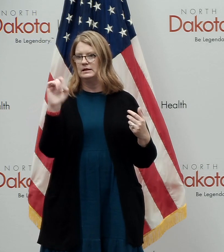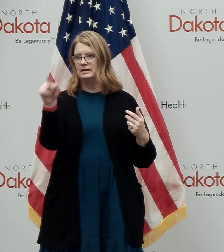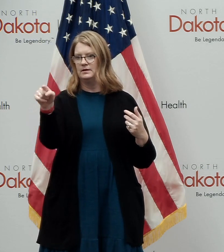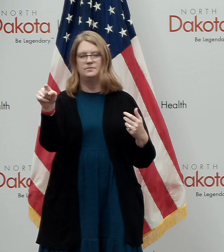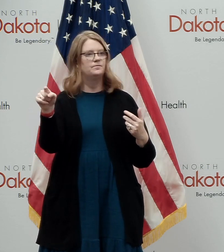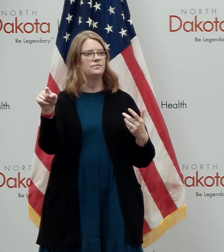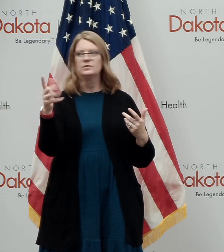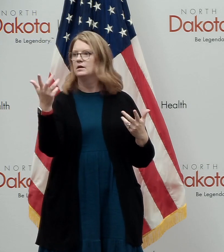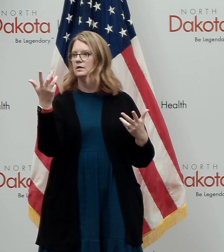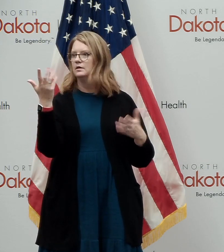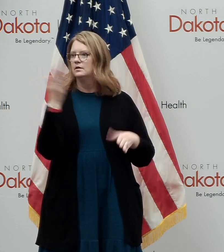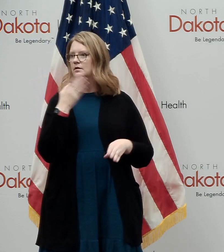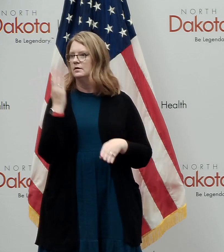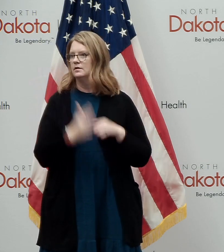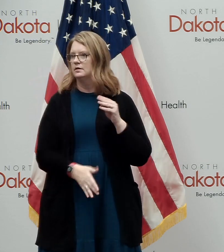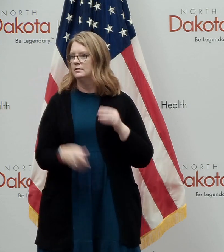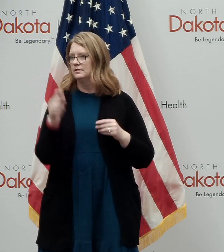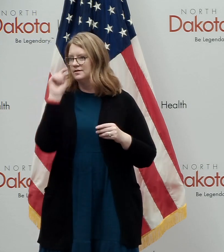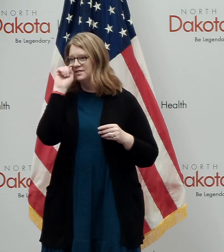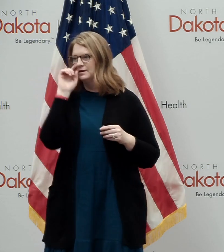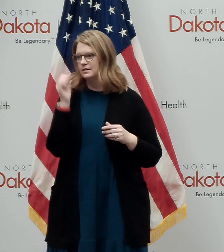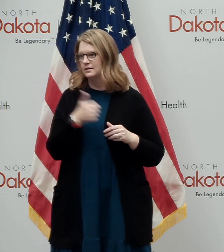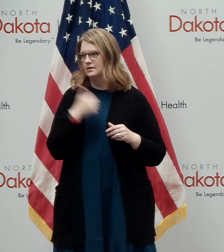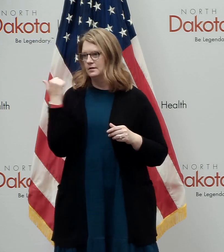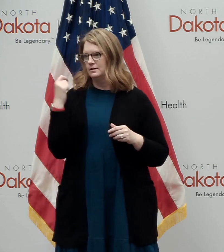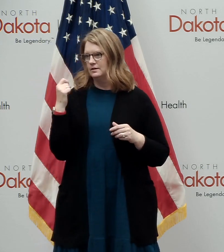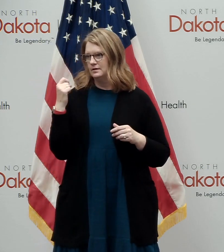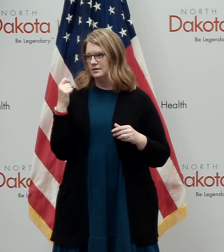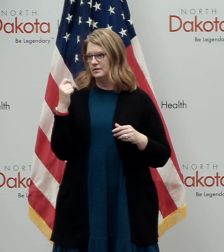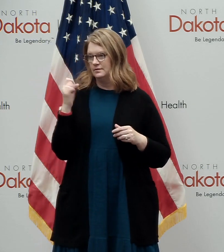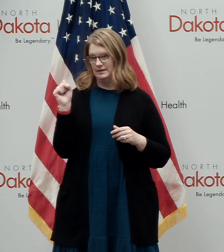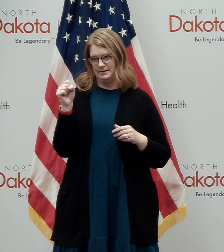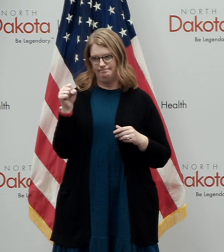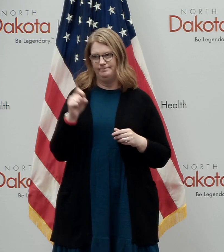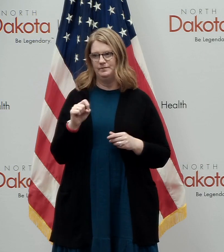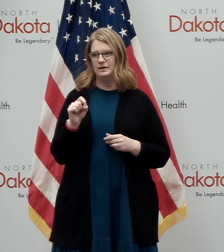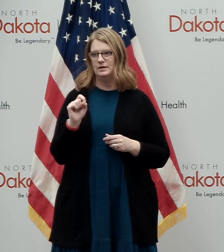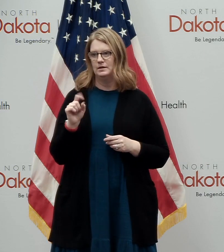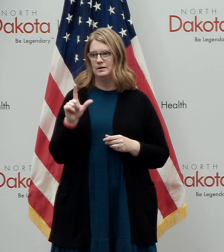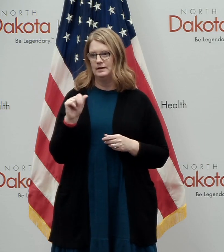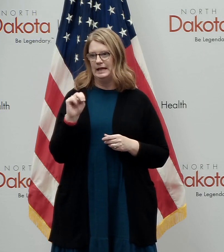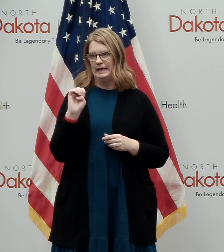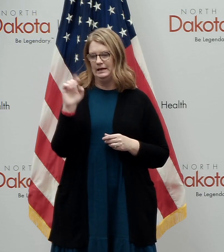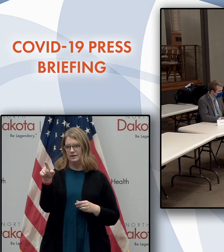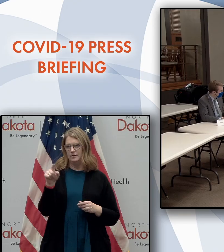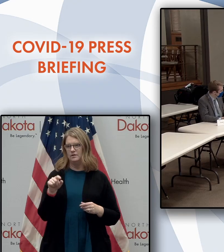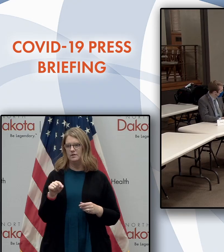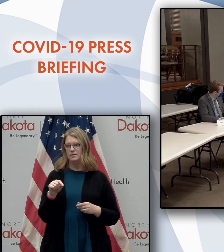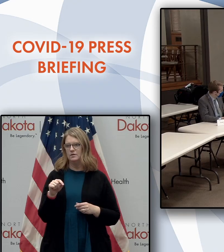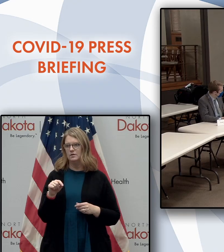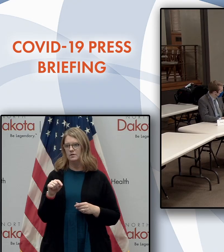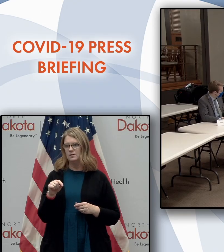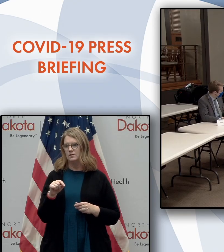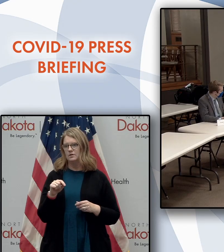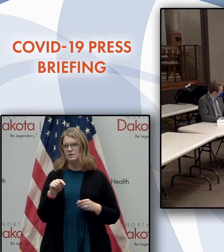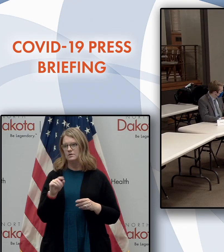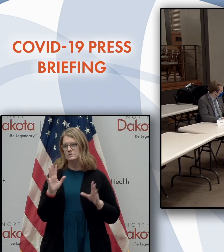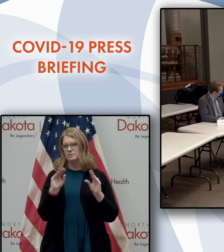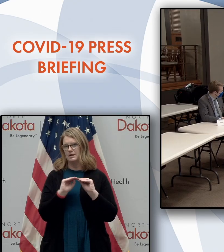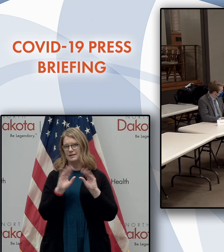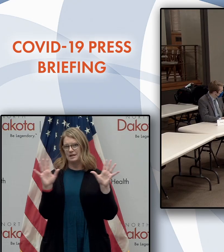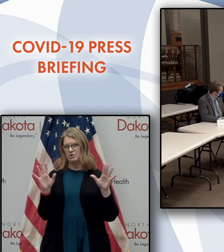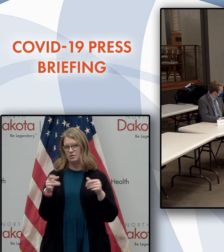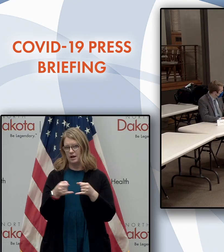Lane, and then I think we got Mike. They got to head out after that. Okay. Just looking for some clarity on